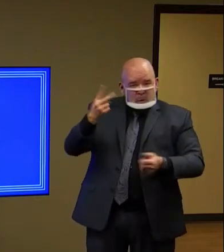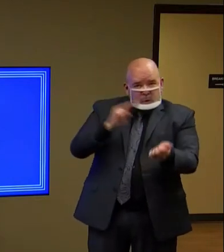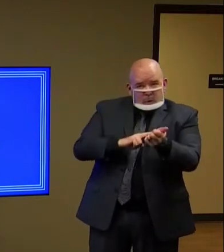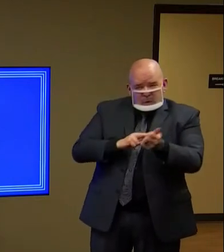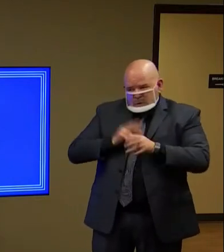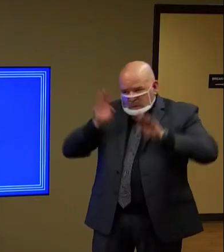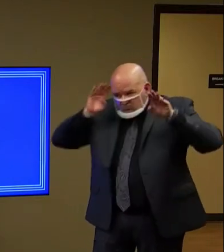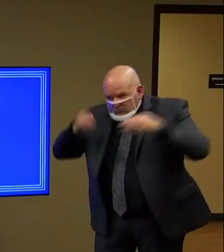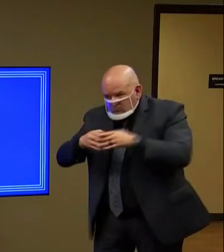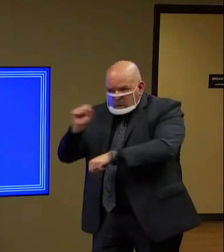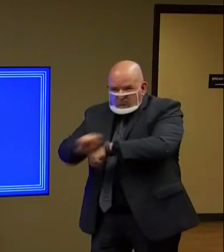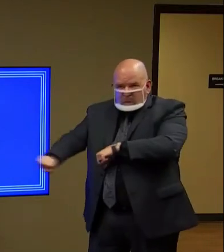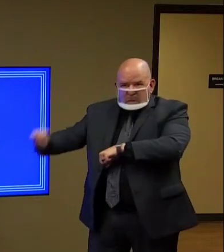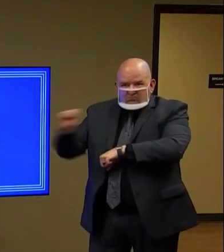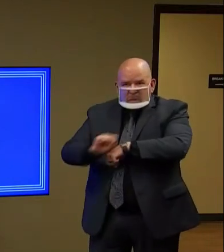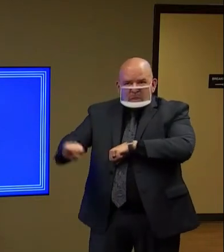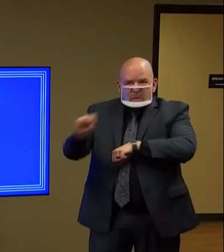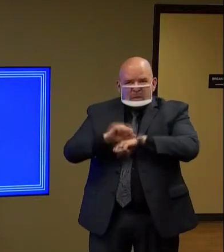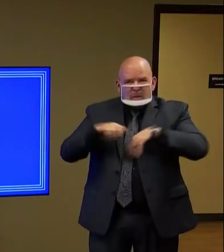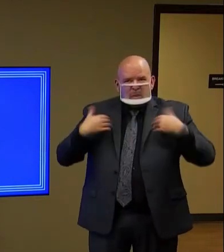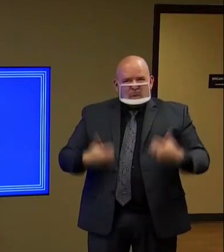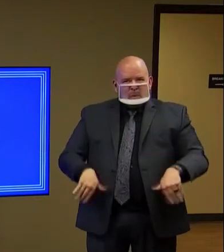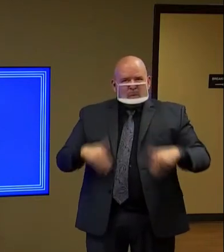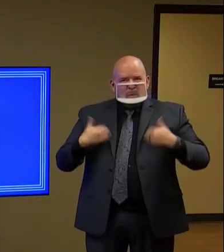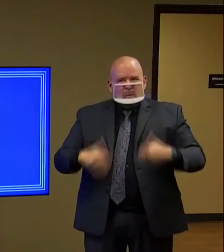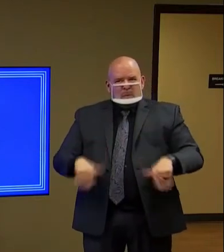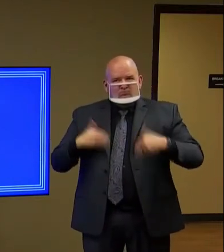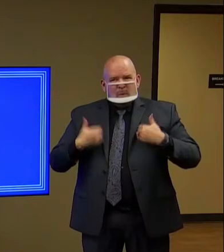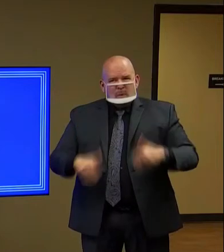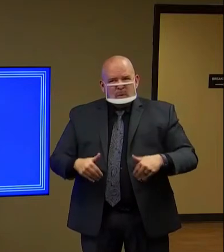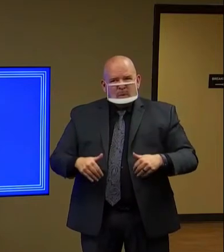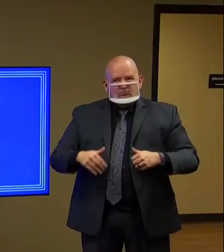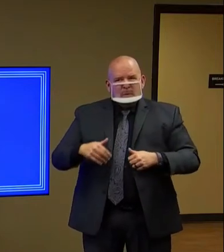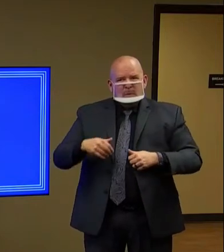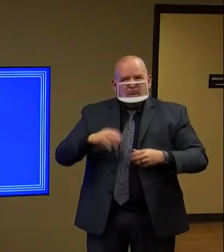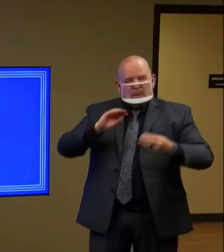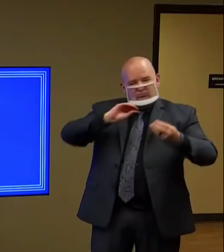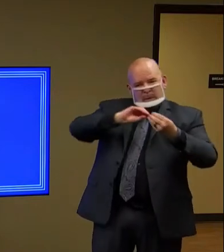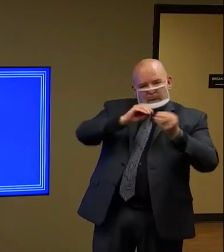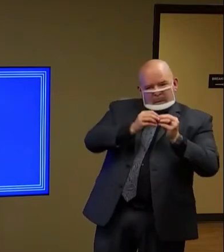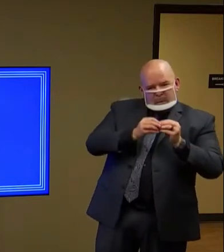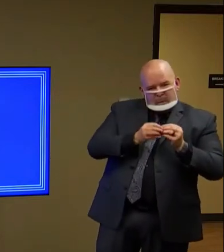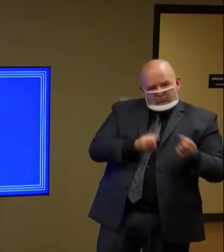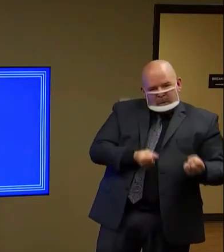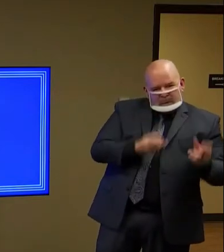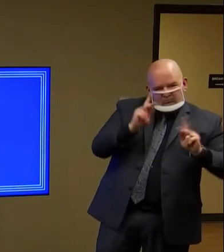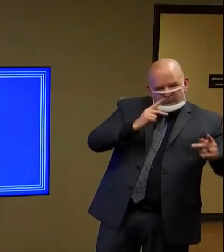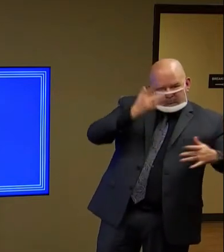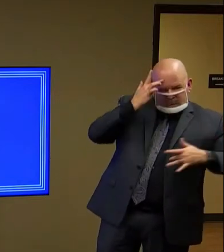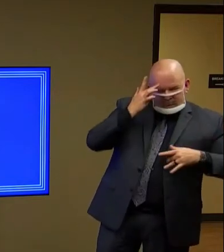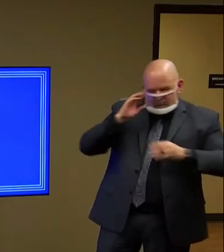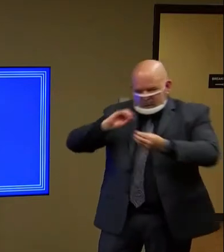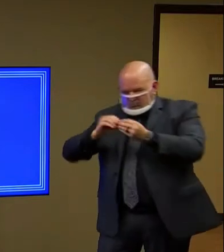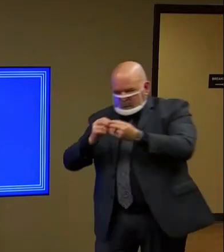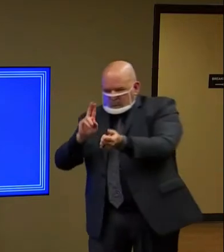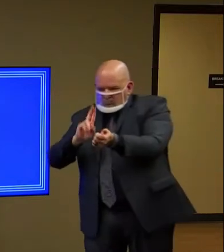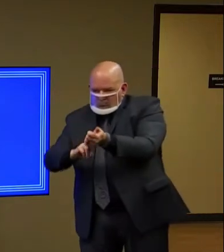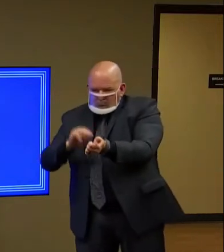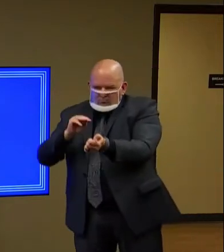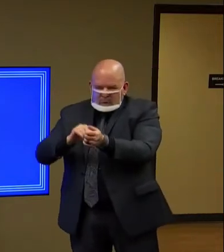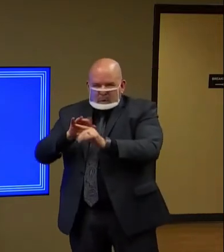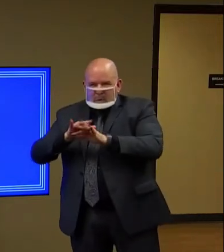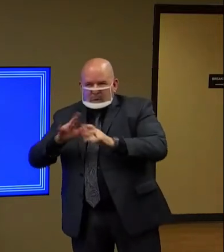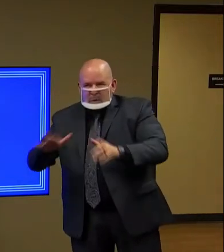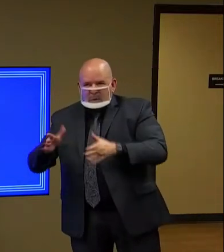capacity, normal capacity in our ICUs and our hospitals. There is some trade-off there. And